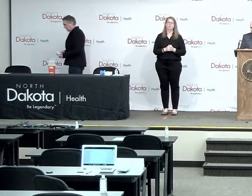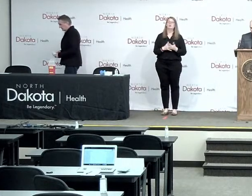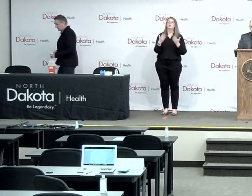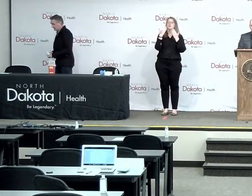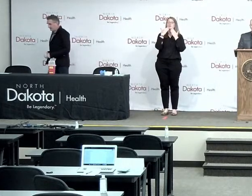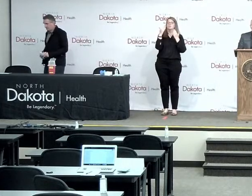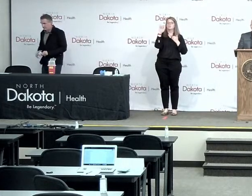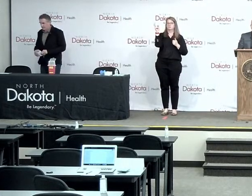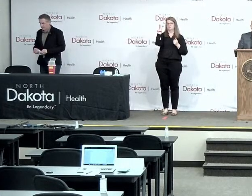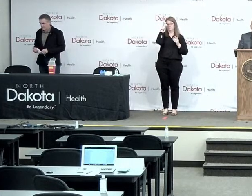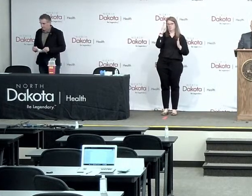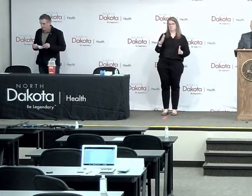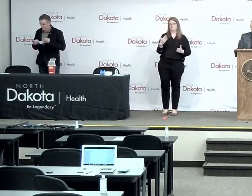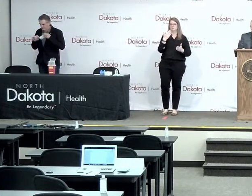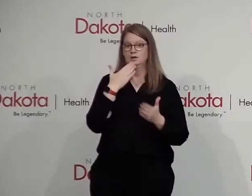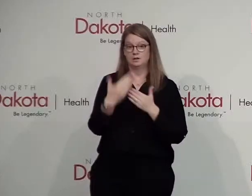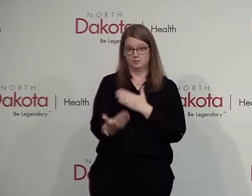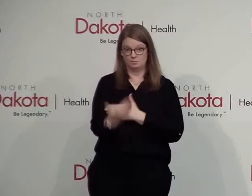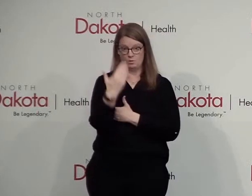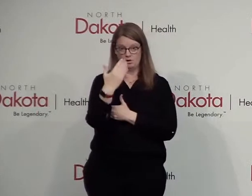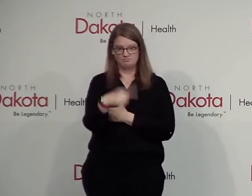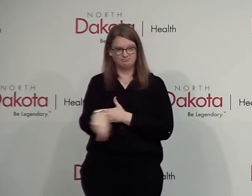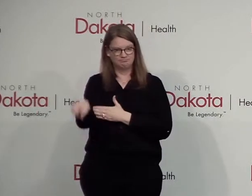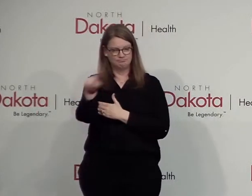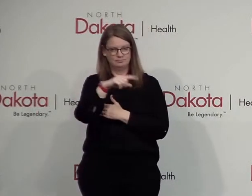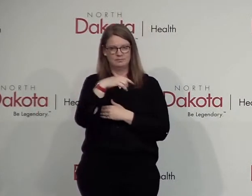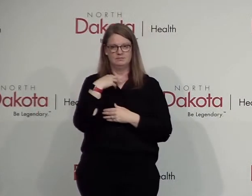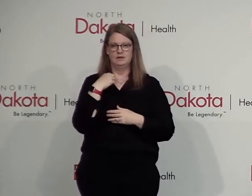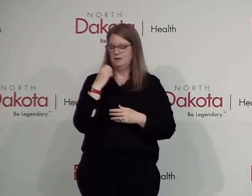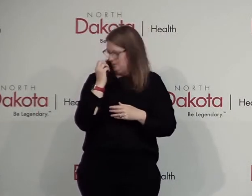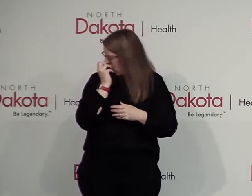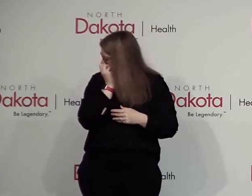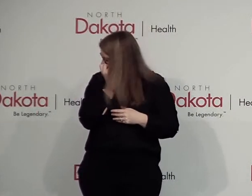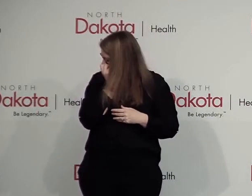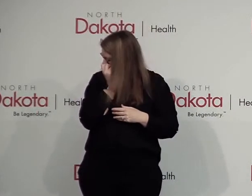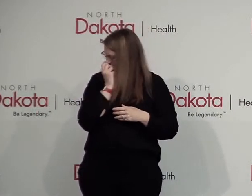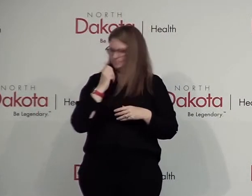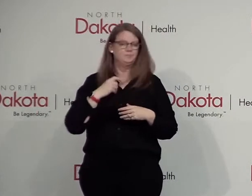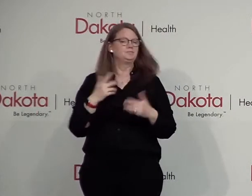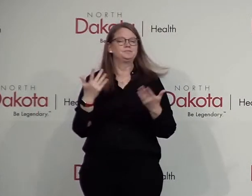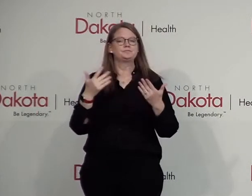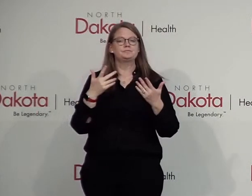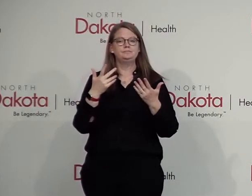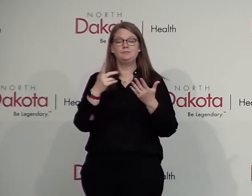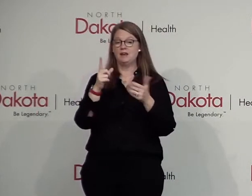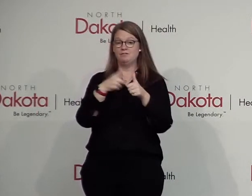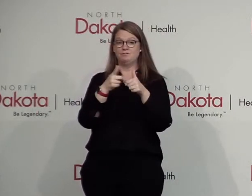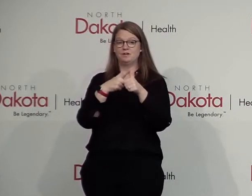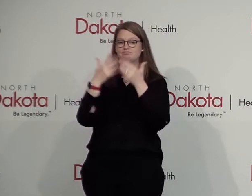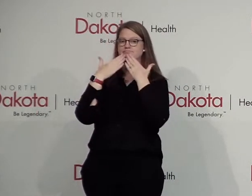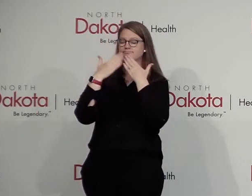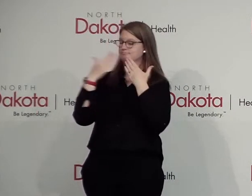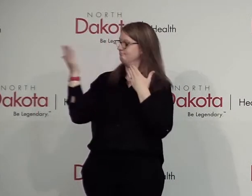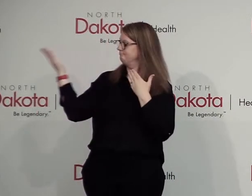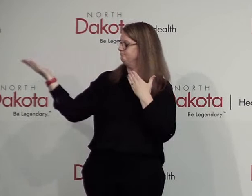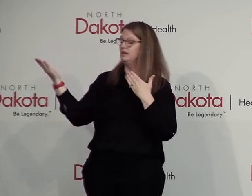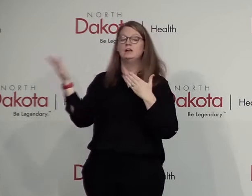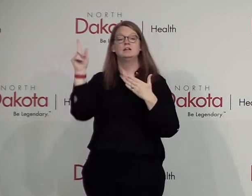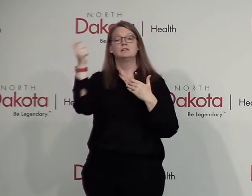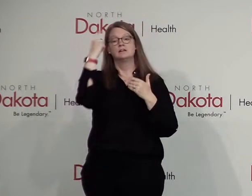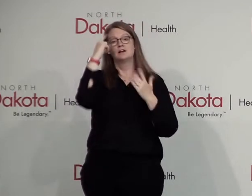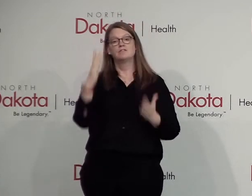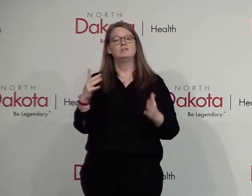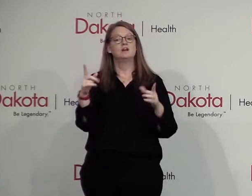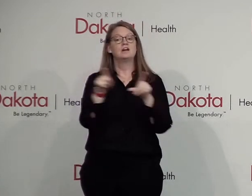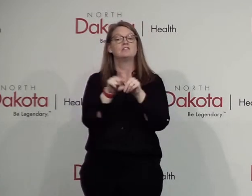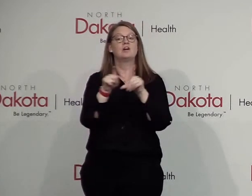Thank you, Governor. Good morning, everyone. I would like first to express my gratitude to Governor Burgum and to all